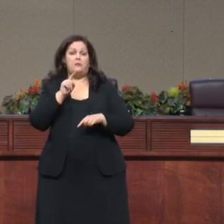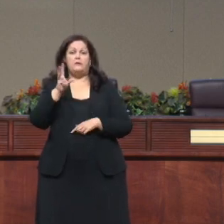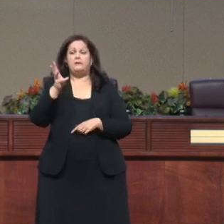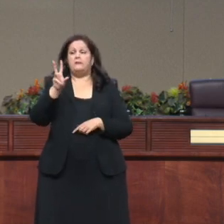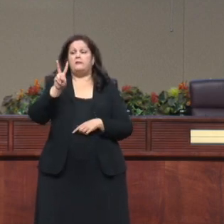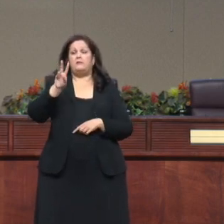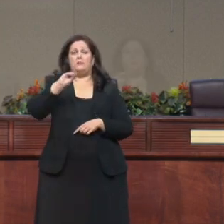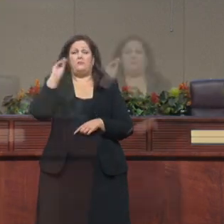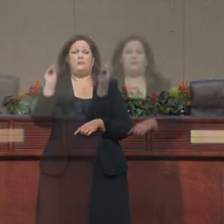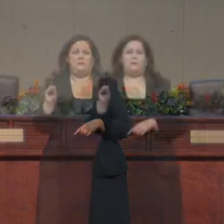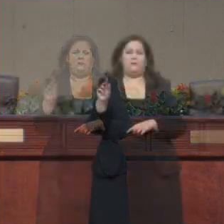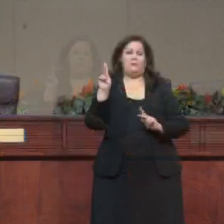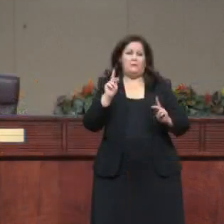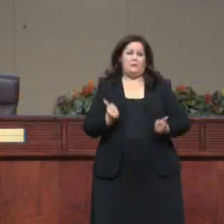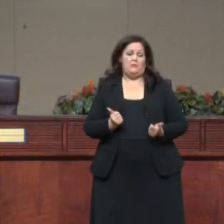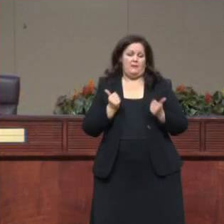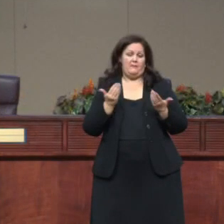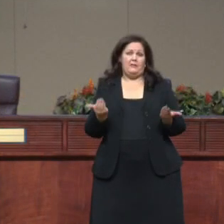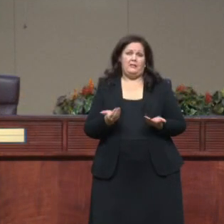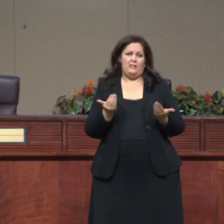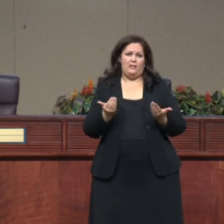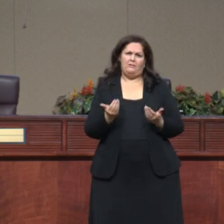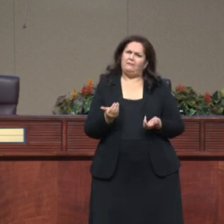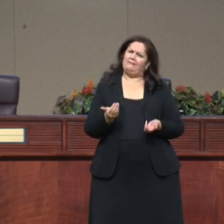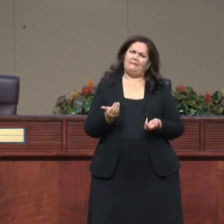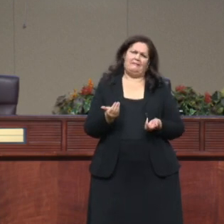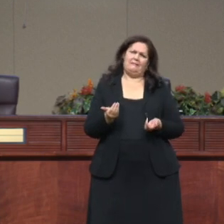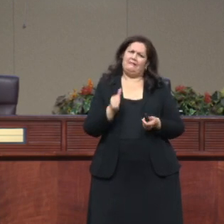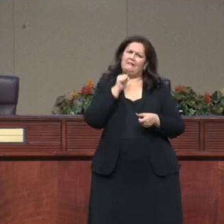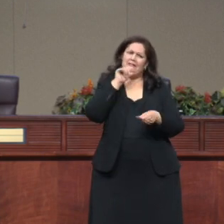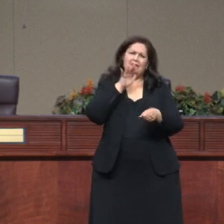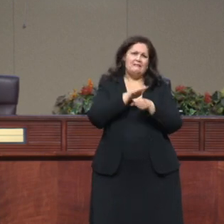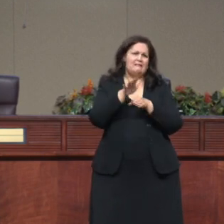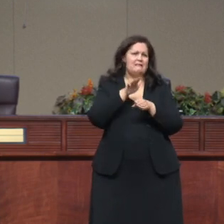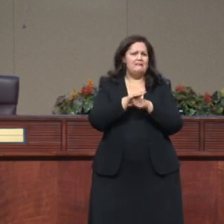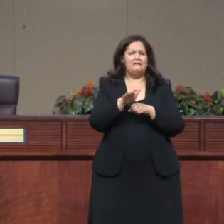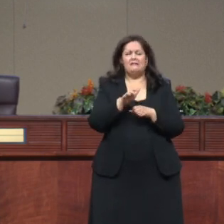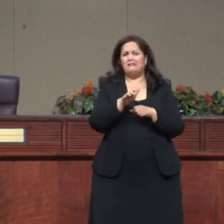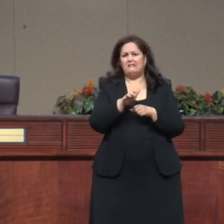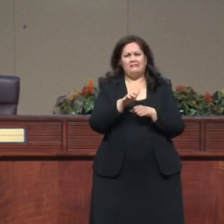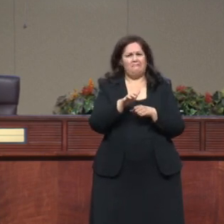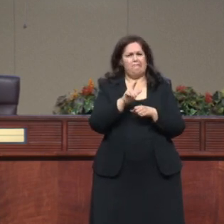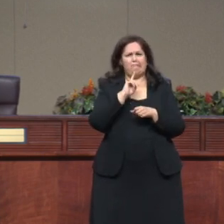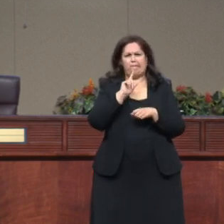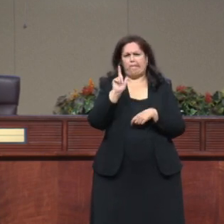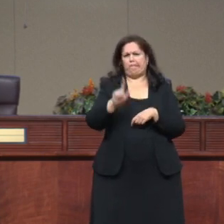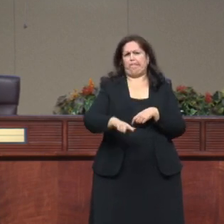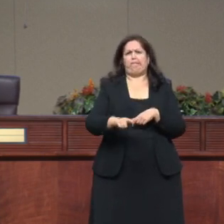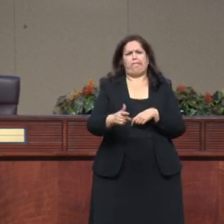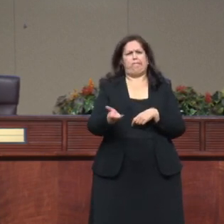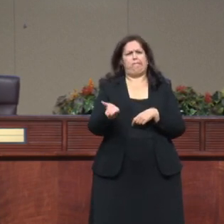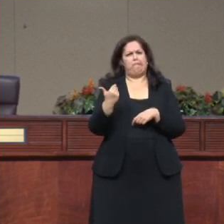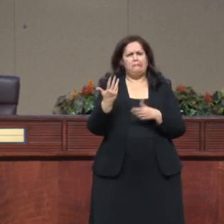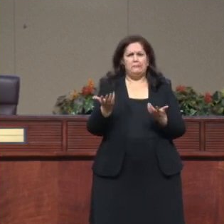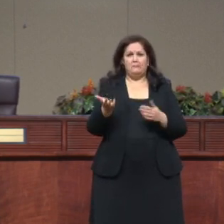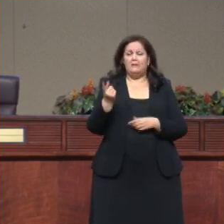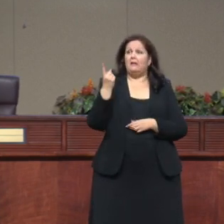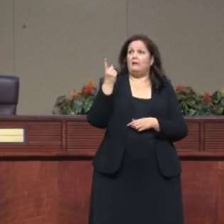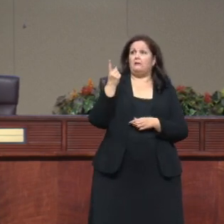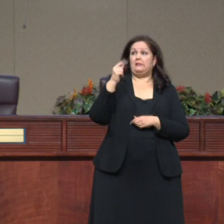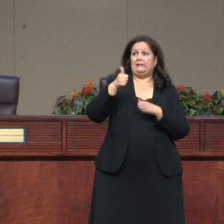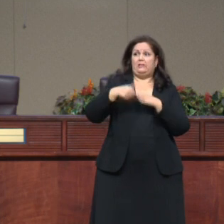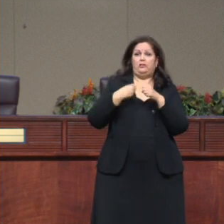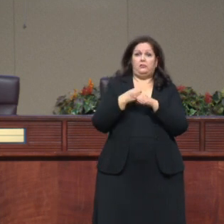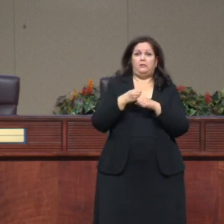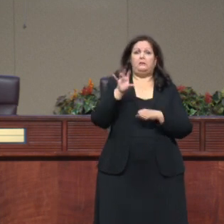62%. That's not good enough. That's far below our response rate of 72%